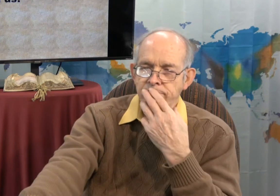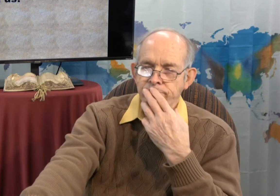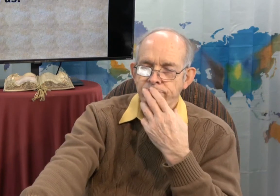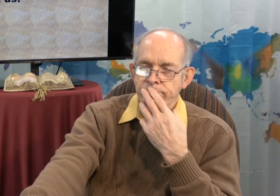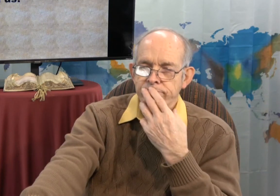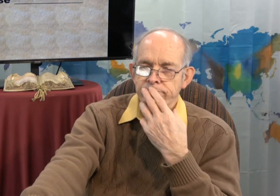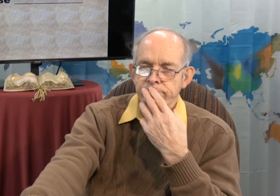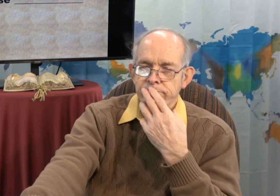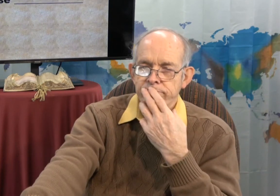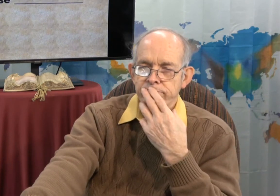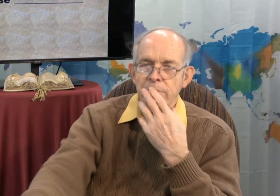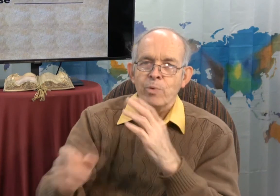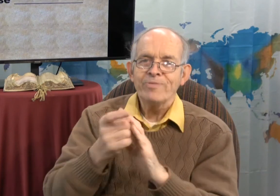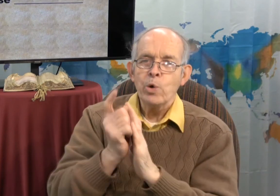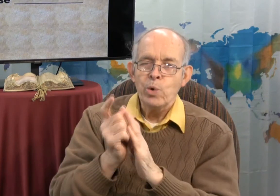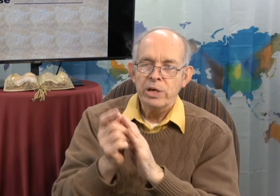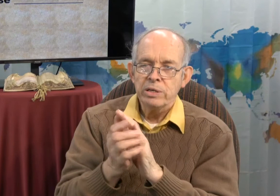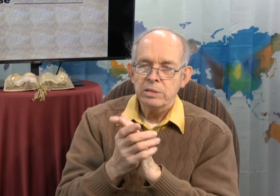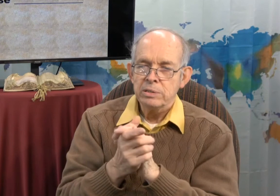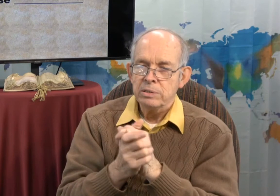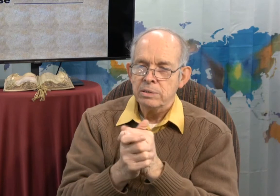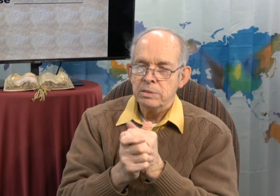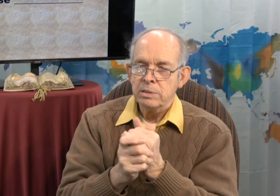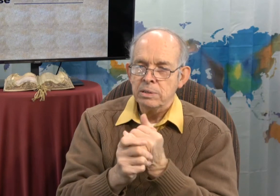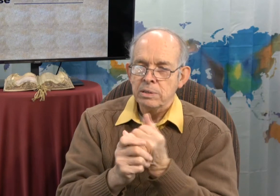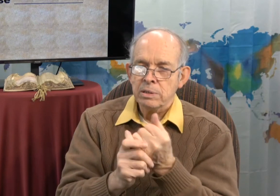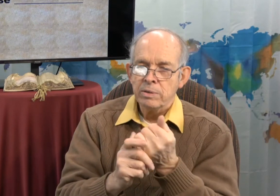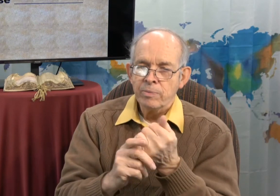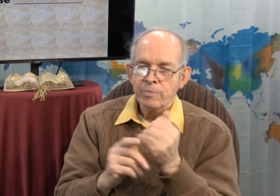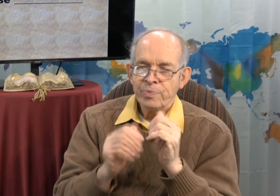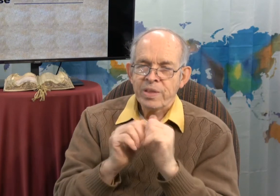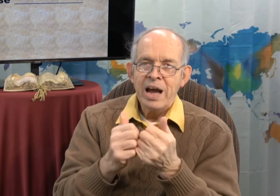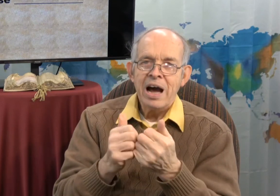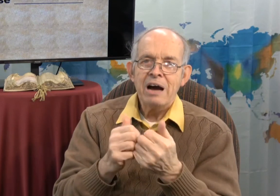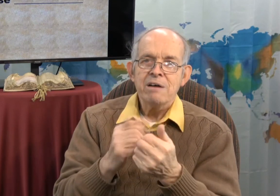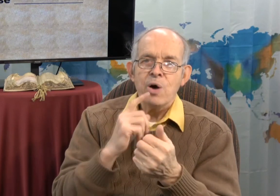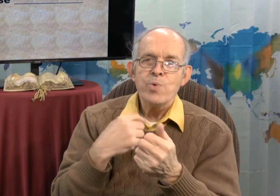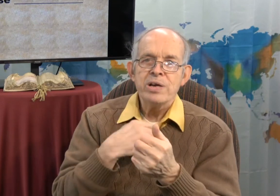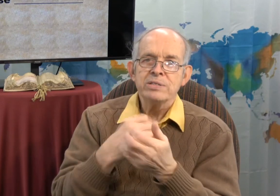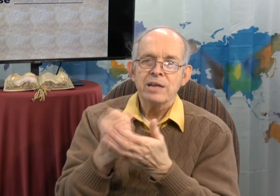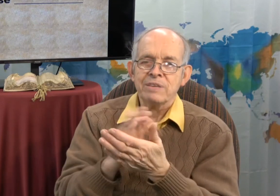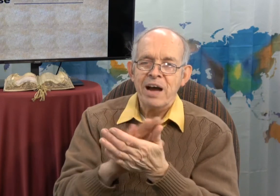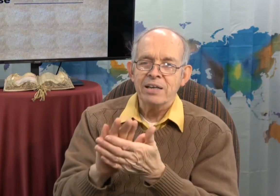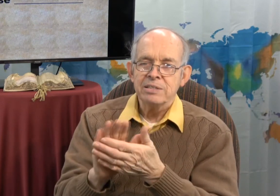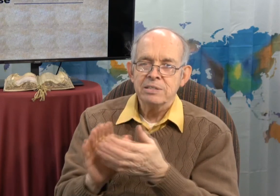we do. How are we justified? Number